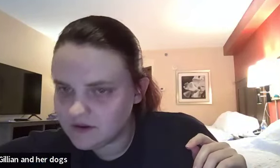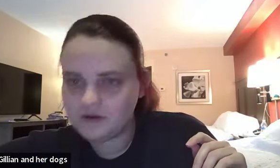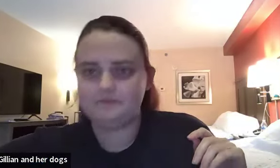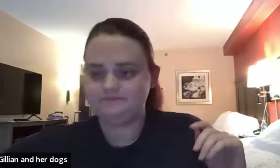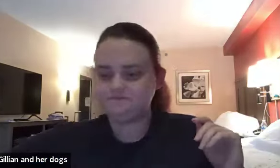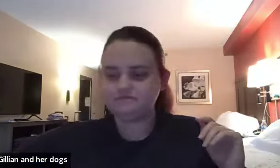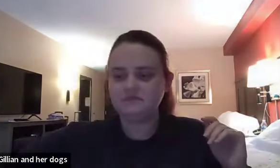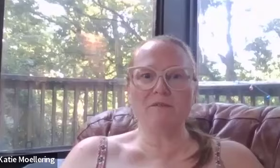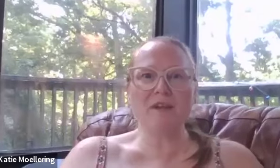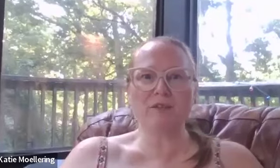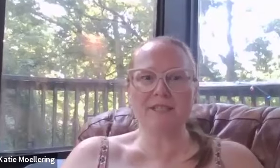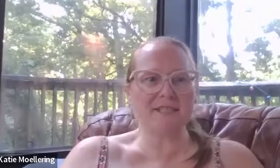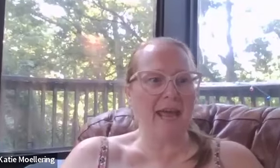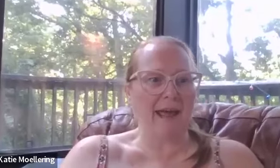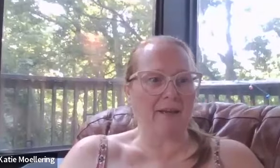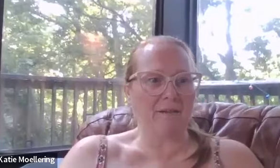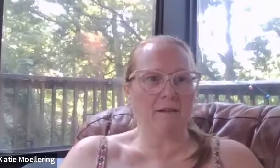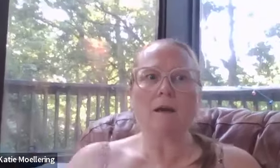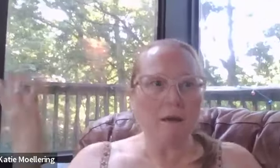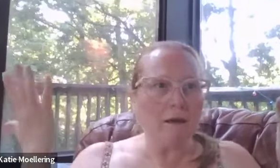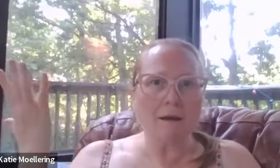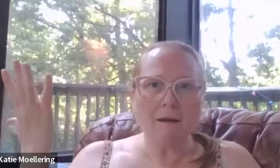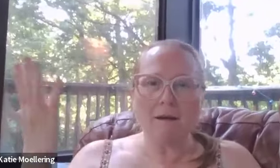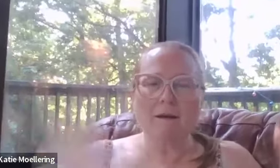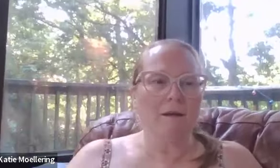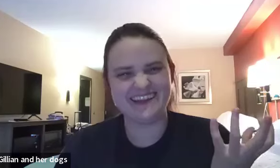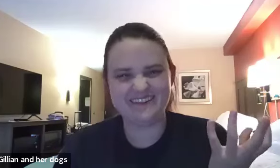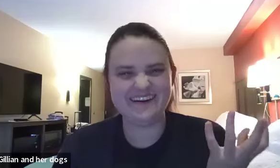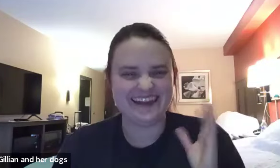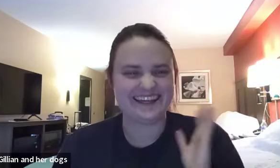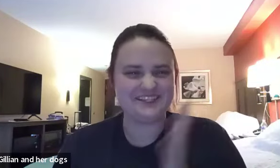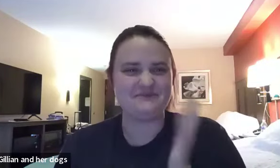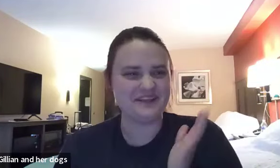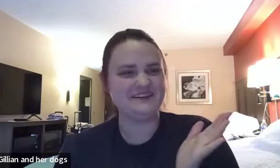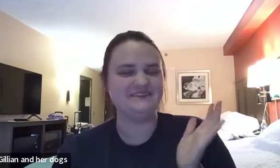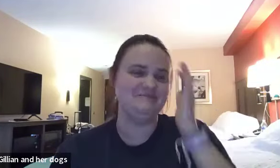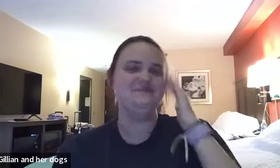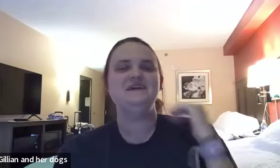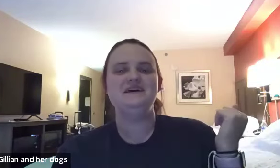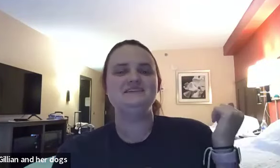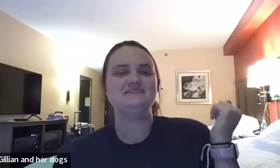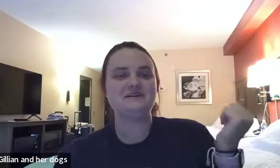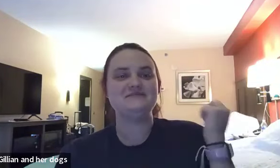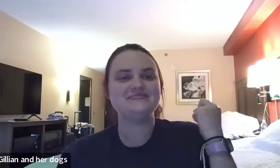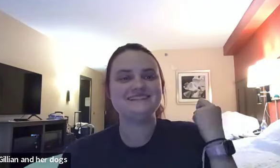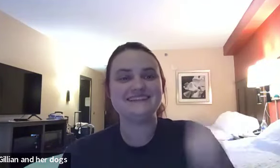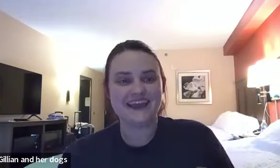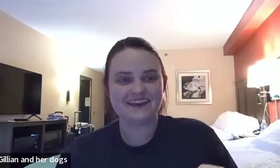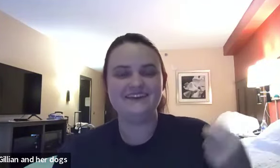Okay. No, we've never done snack. No, that's why I was looking. I was like, oh, wait, that is actually a really good one. So for snack,